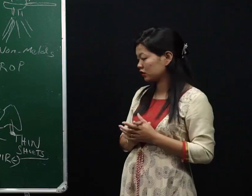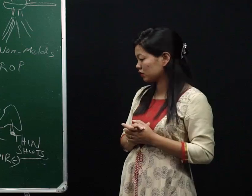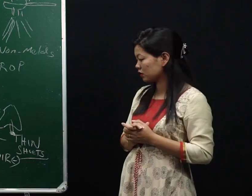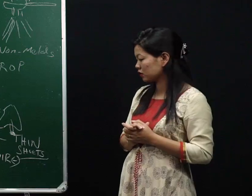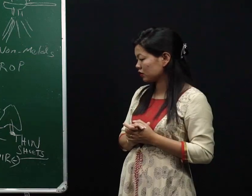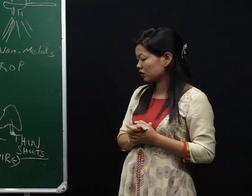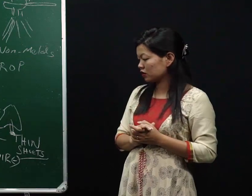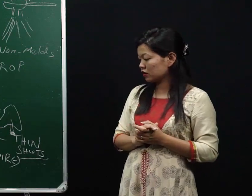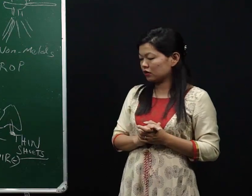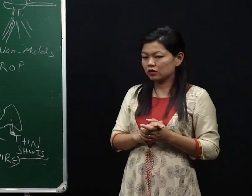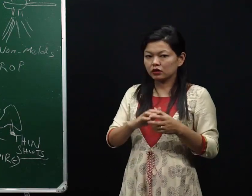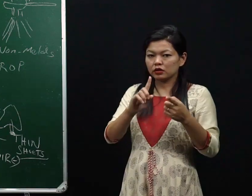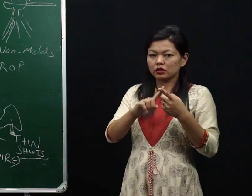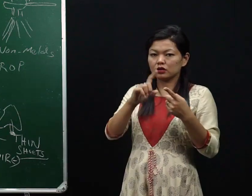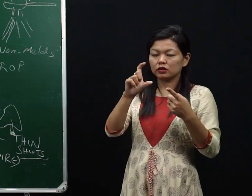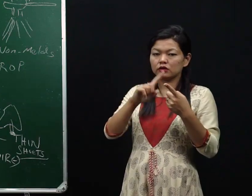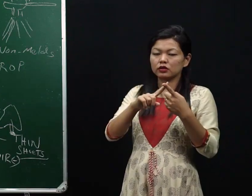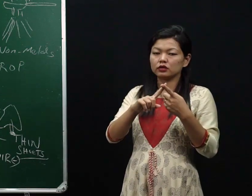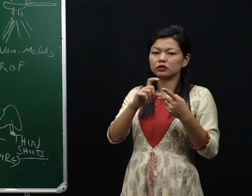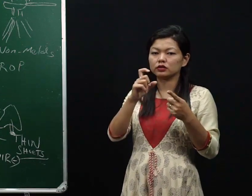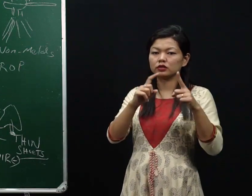Now, students, under electricity,